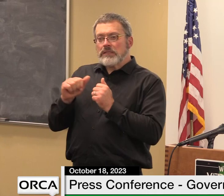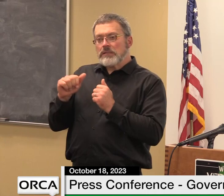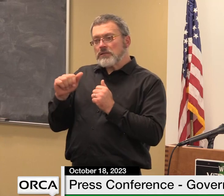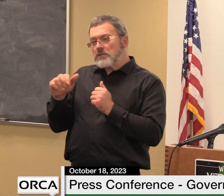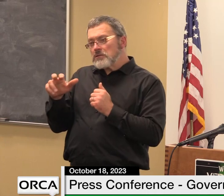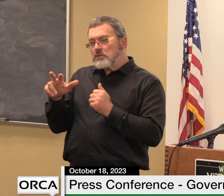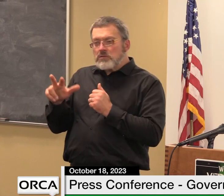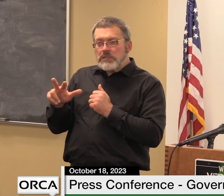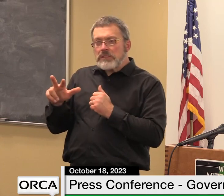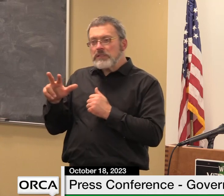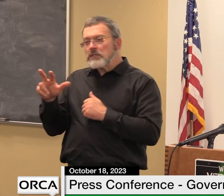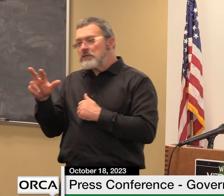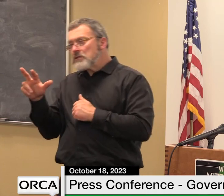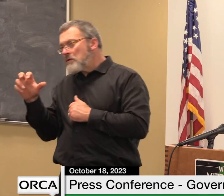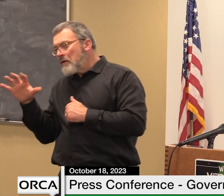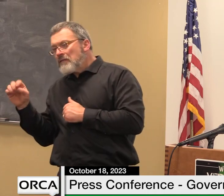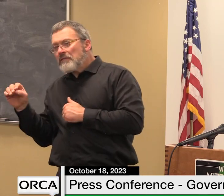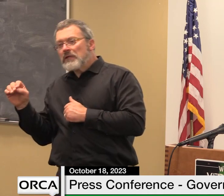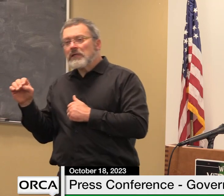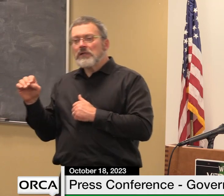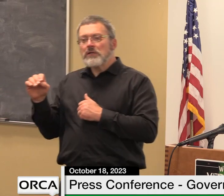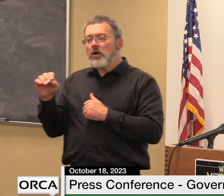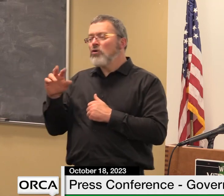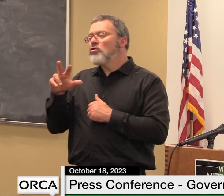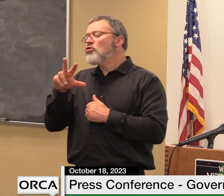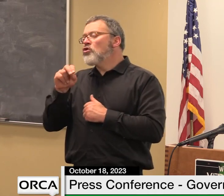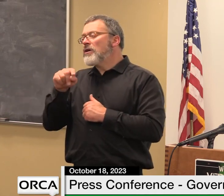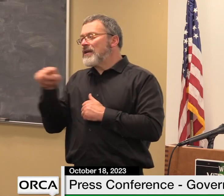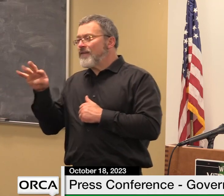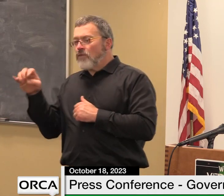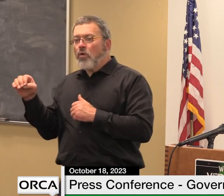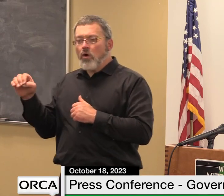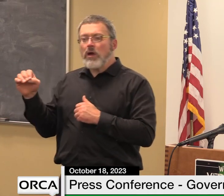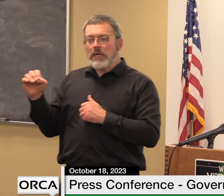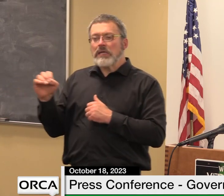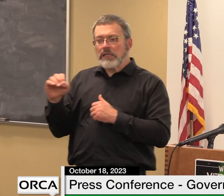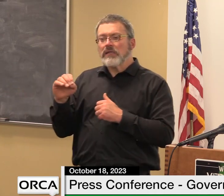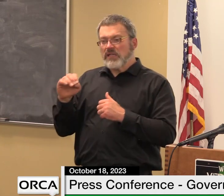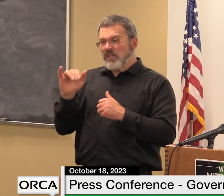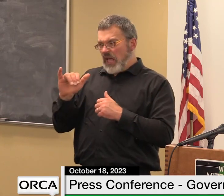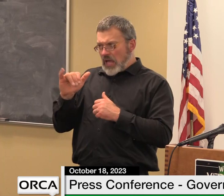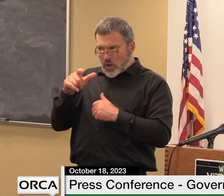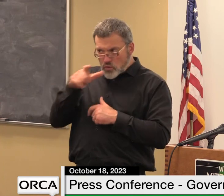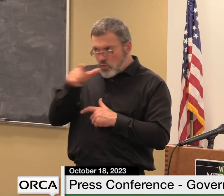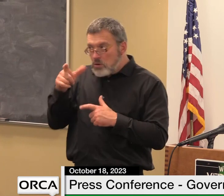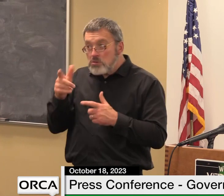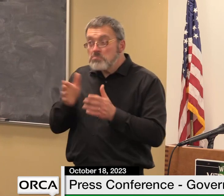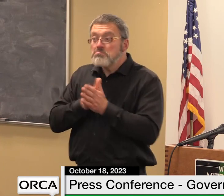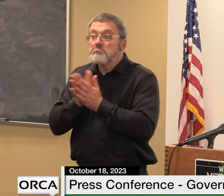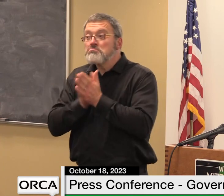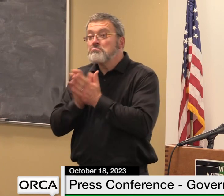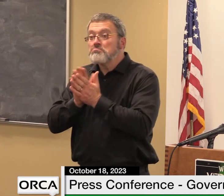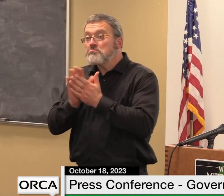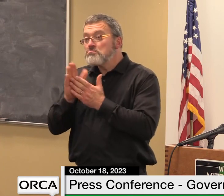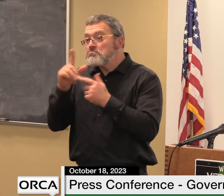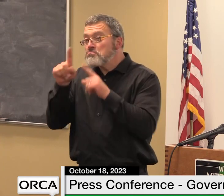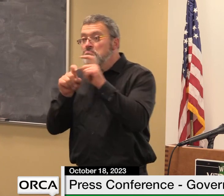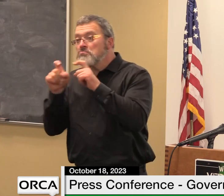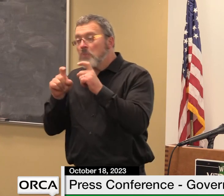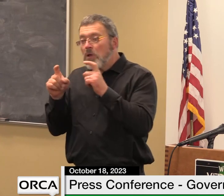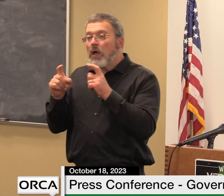expressed interest. Again, between 30 and 40 have expressed interest in it. The remainder have found other resources or are